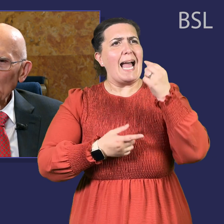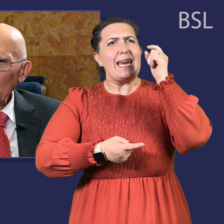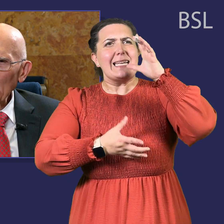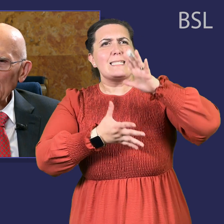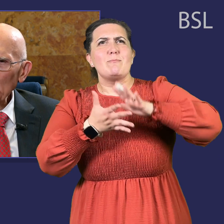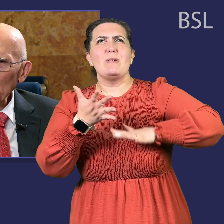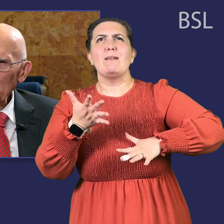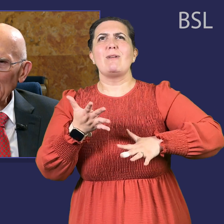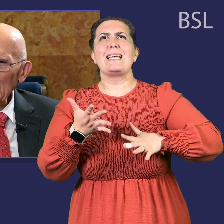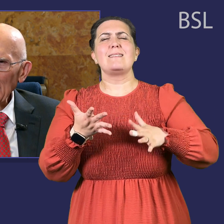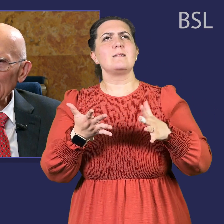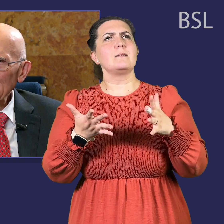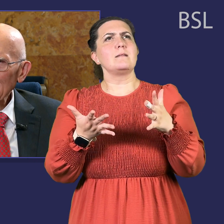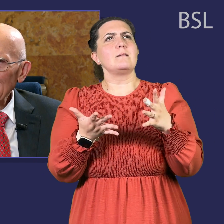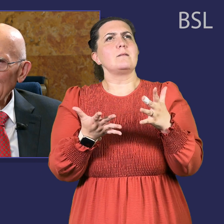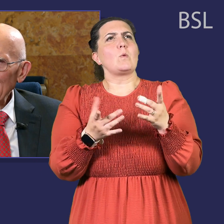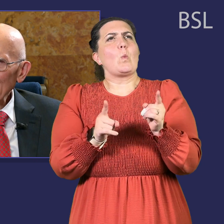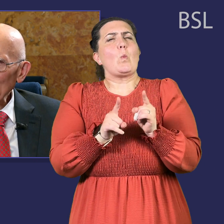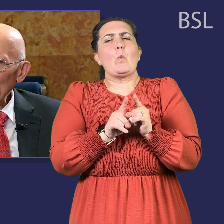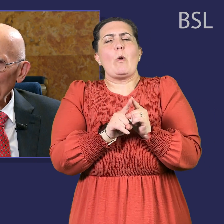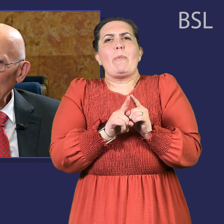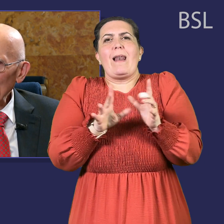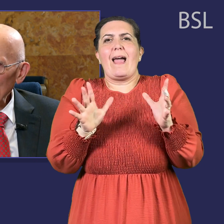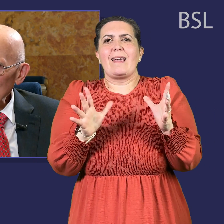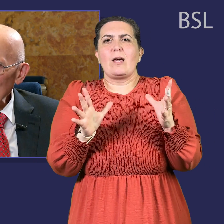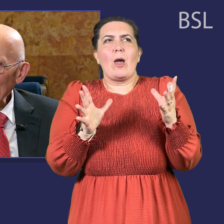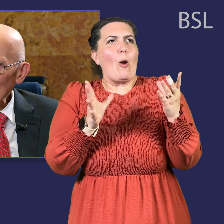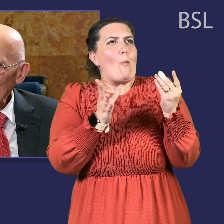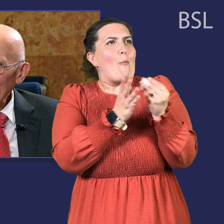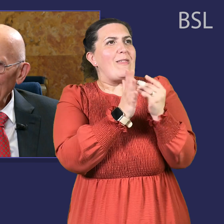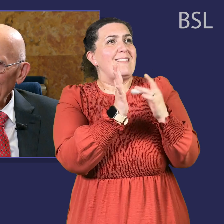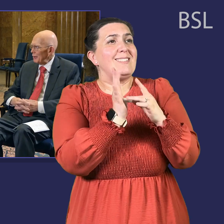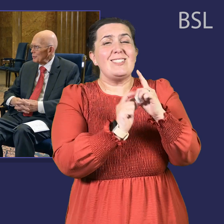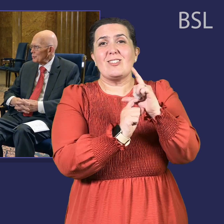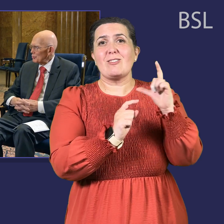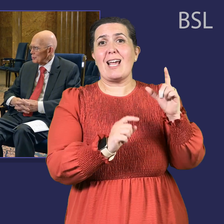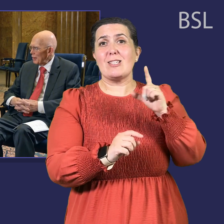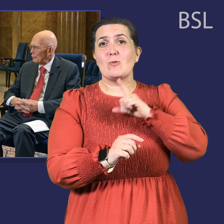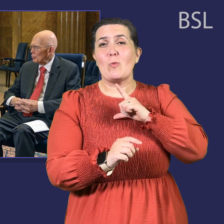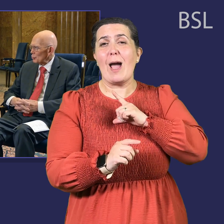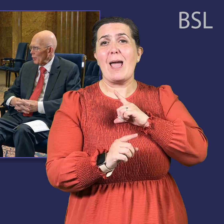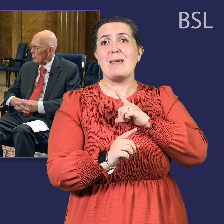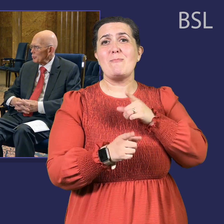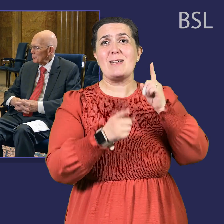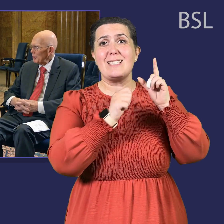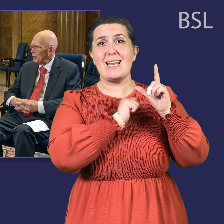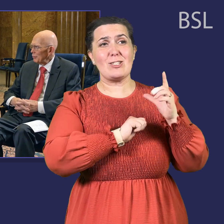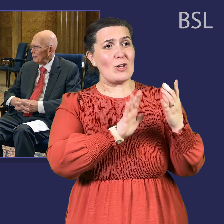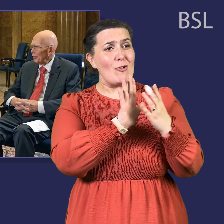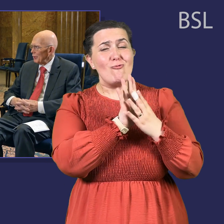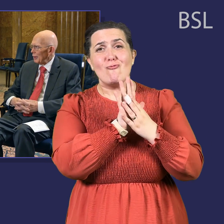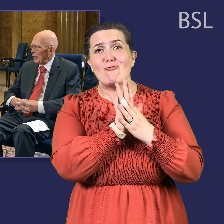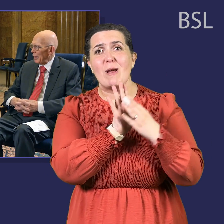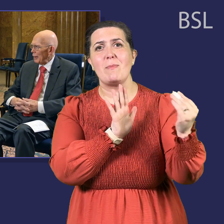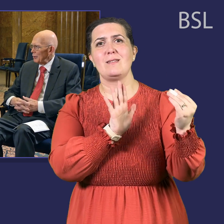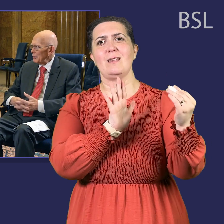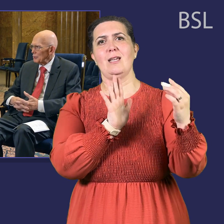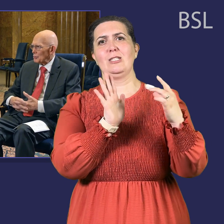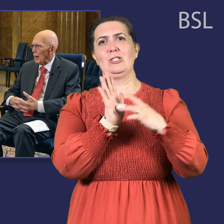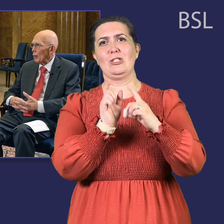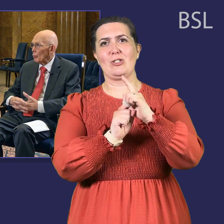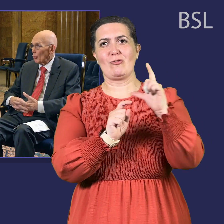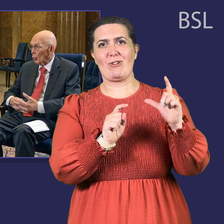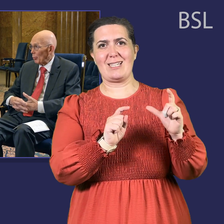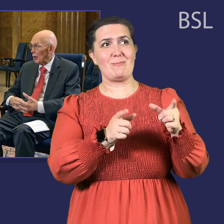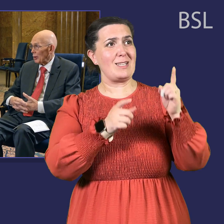experiencing what it would be like to be with the Savior. He is the Savior's representative, and he